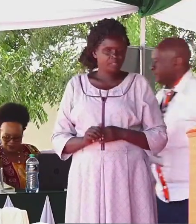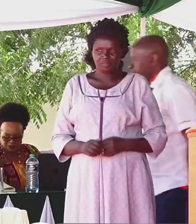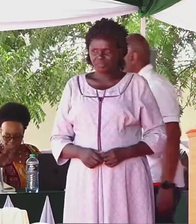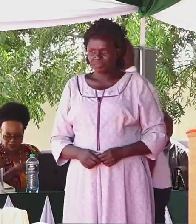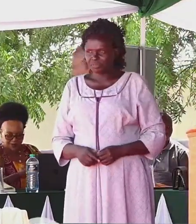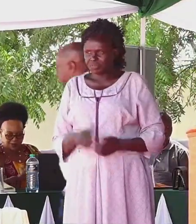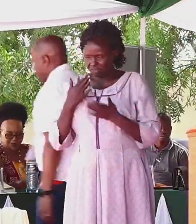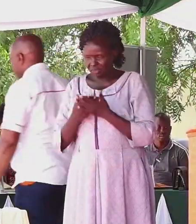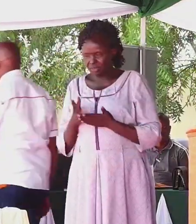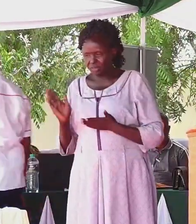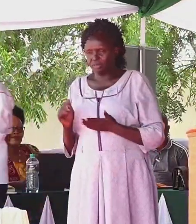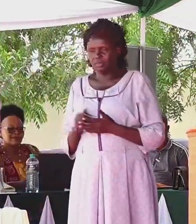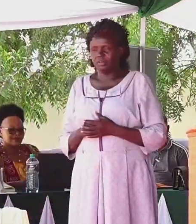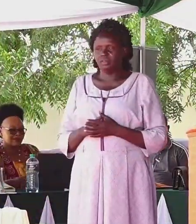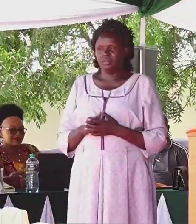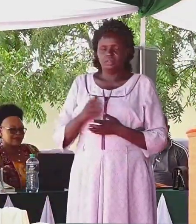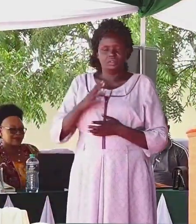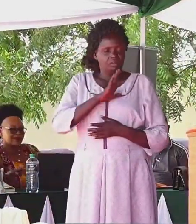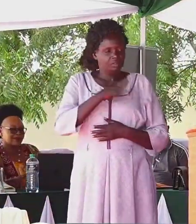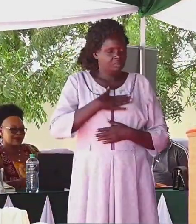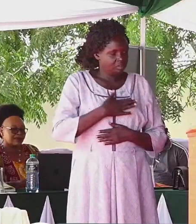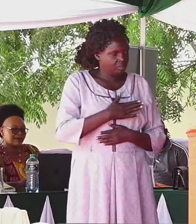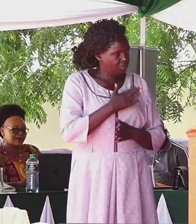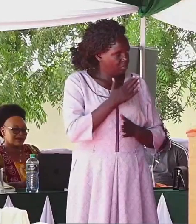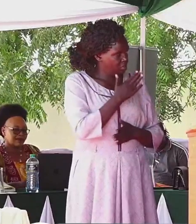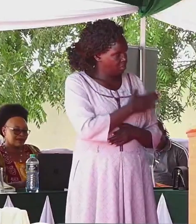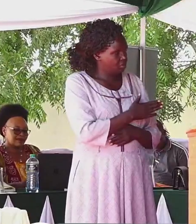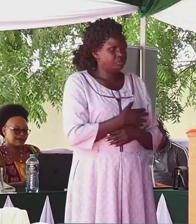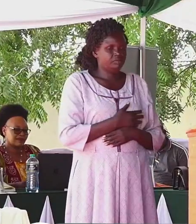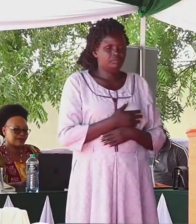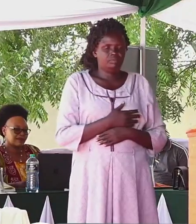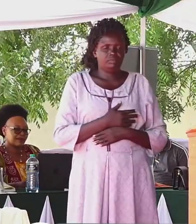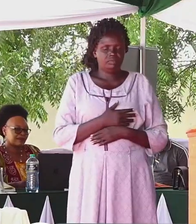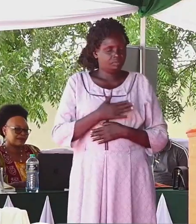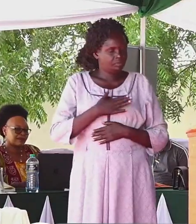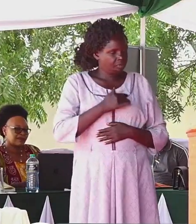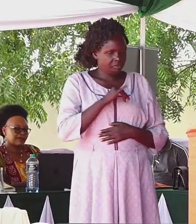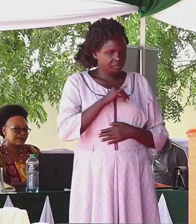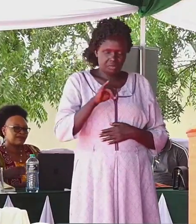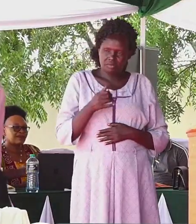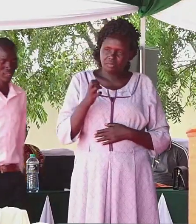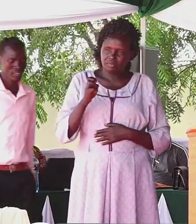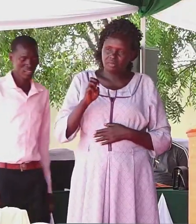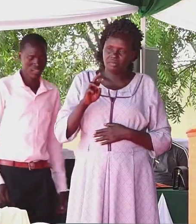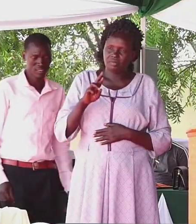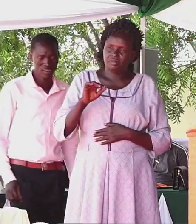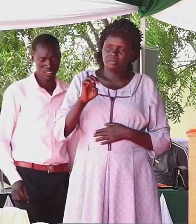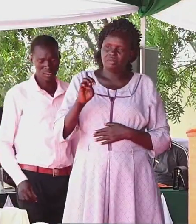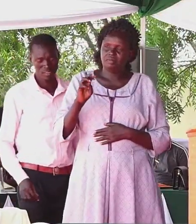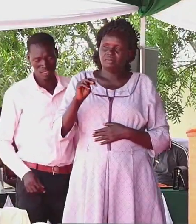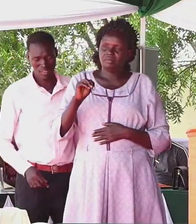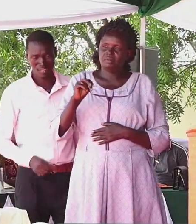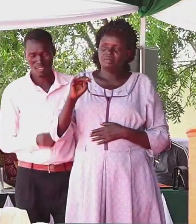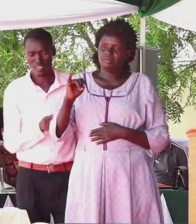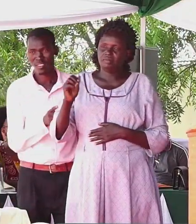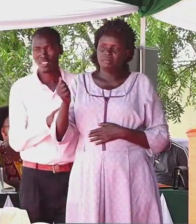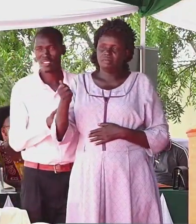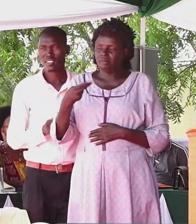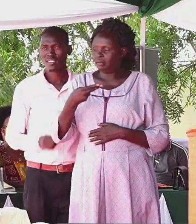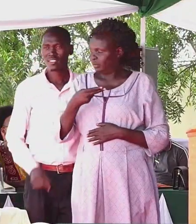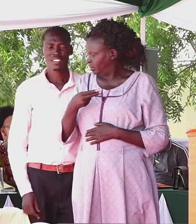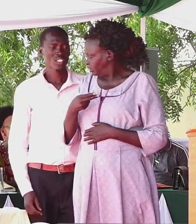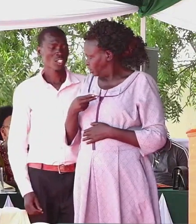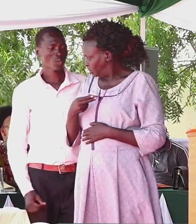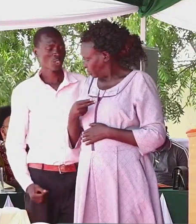Thank you. Your Excellency, Sir Jeremiah Napotikan, Your Excellency Dr.